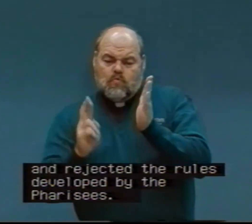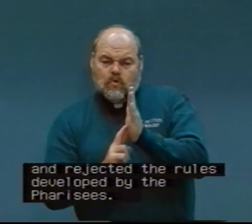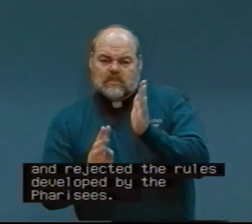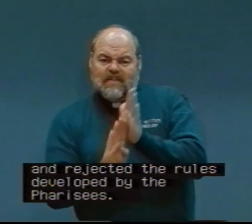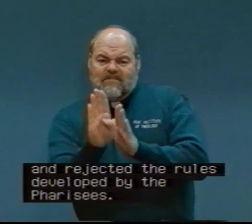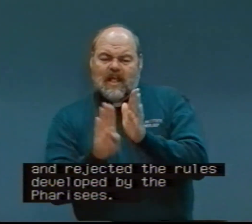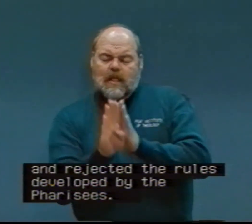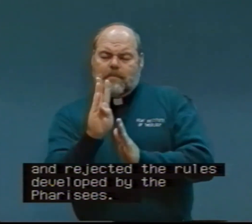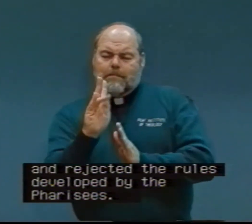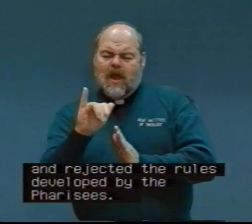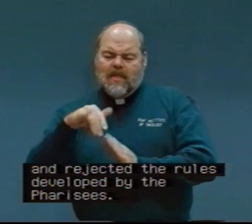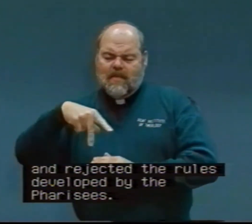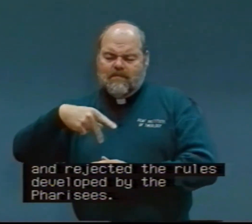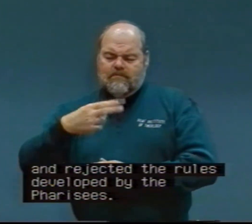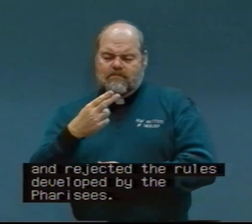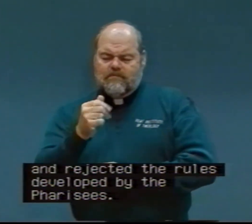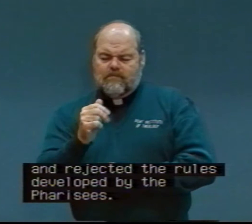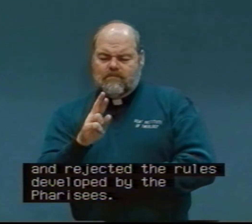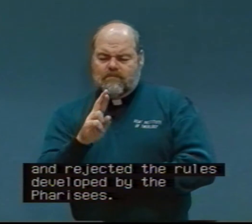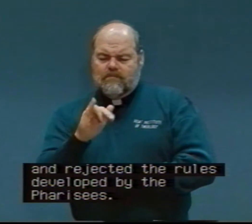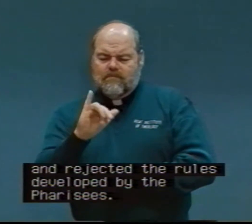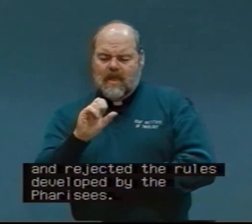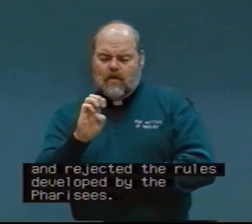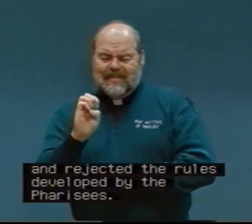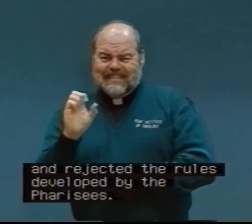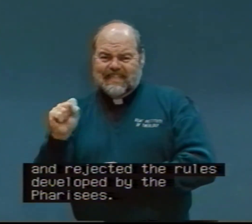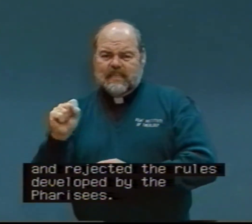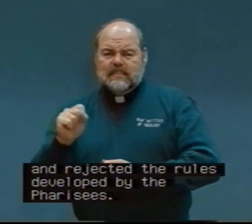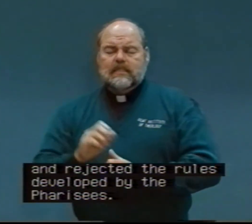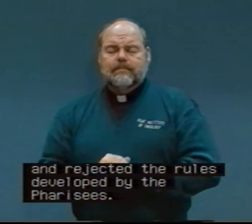and rejected the rules developed by the Pharisees.